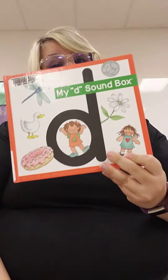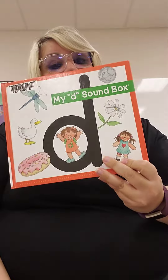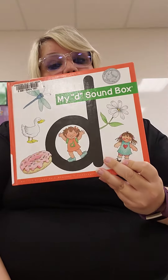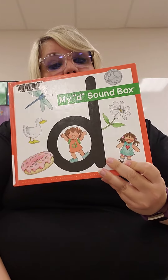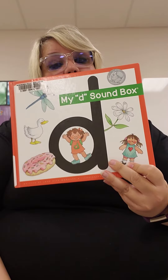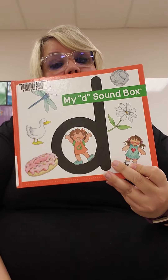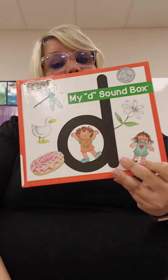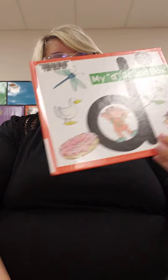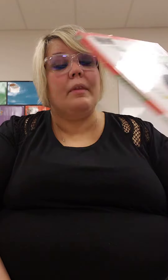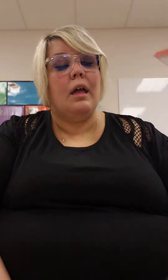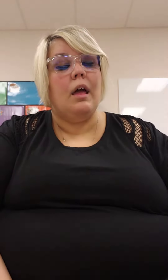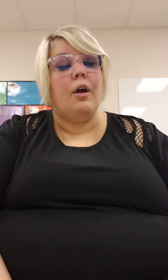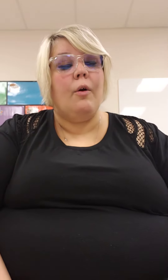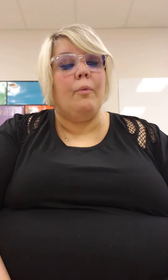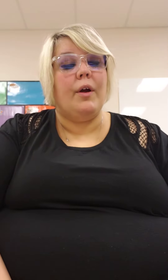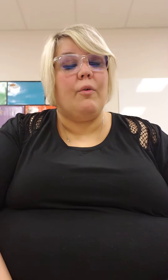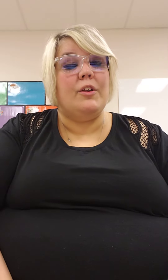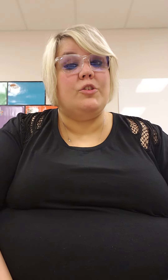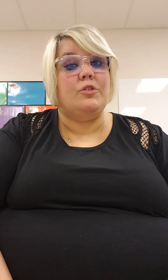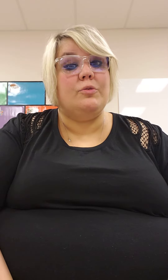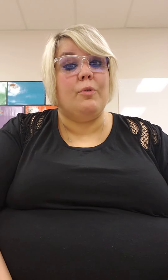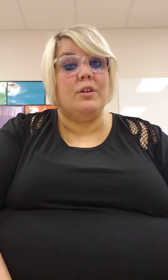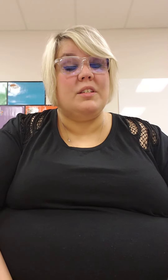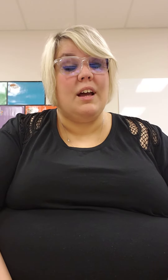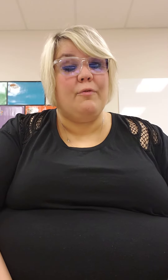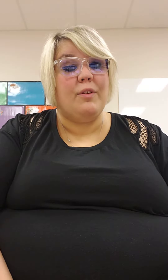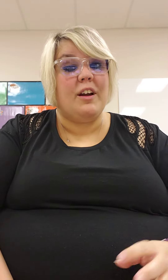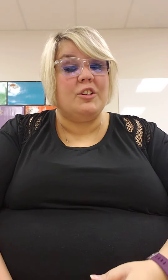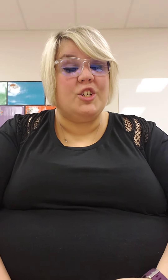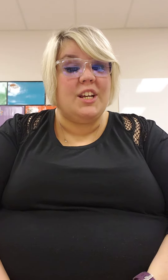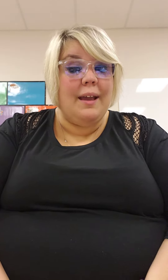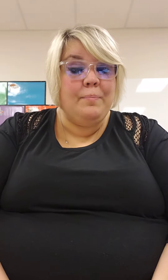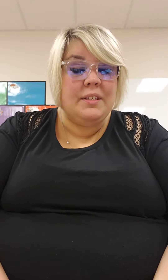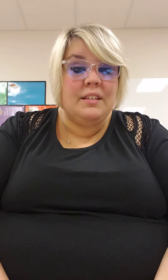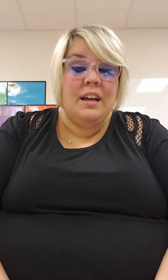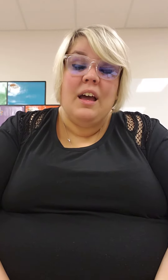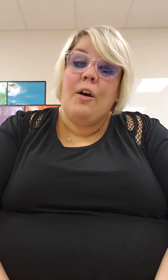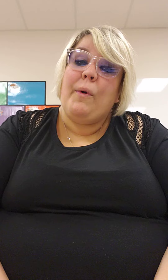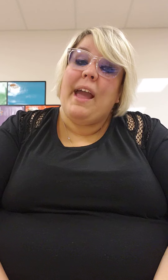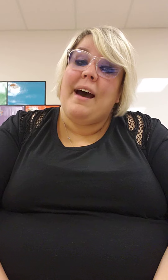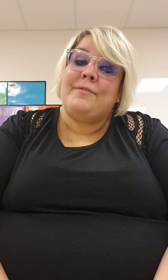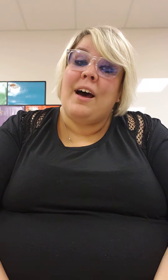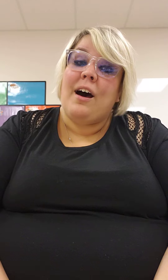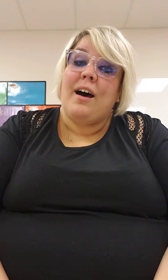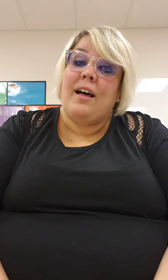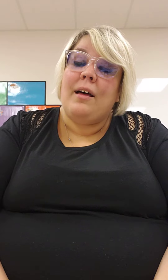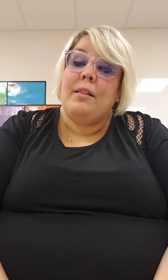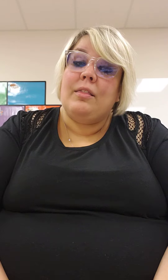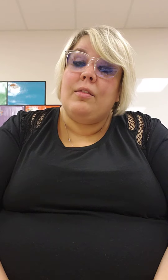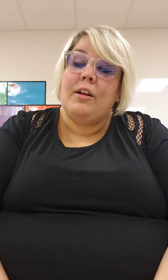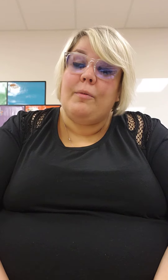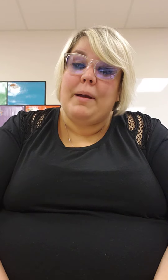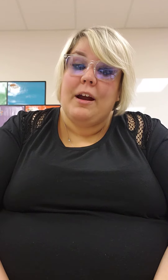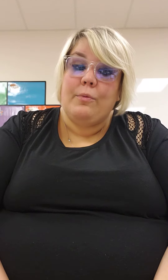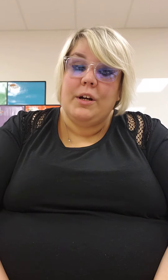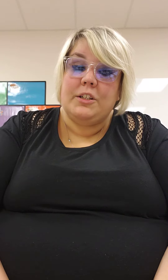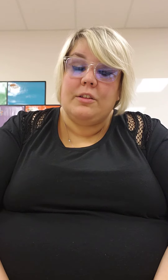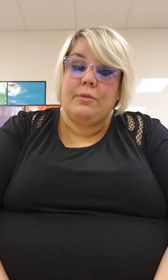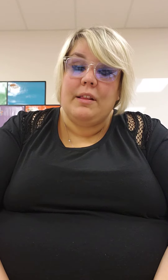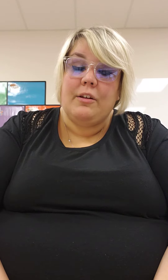D. We're going to do more stuff with our shapes. We have a Little Bear Worksheet, Three Little